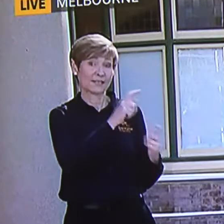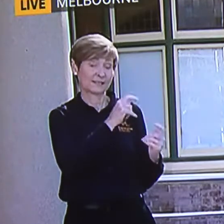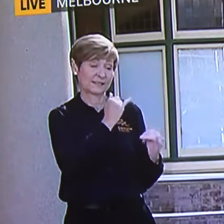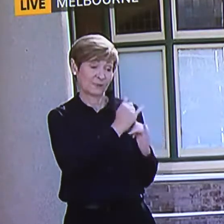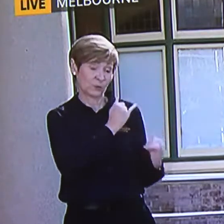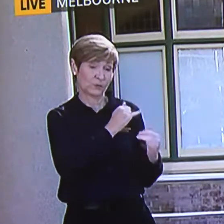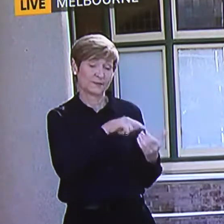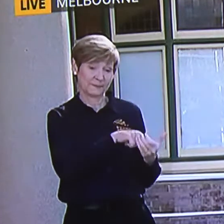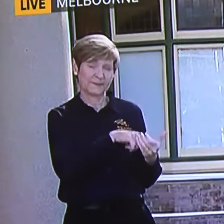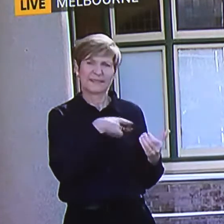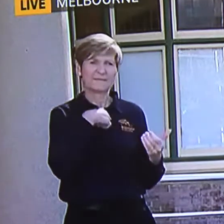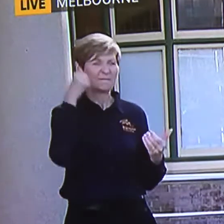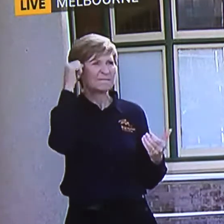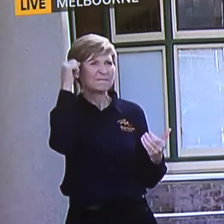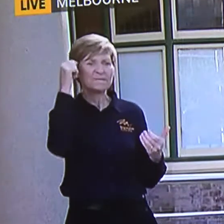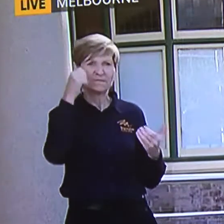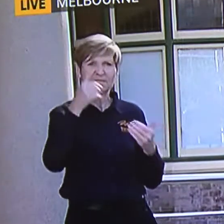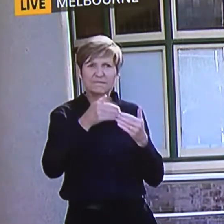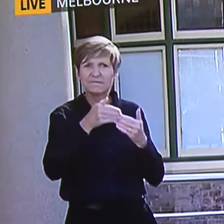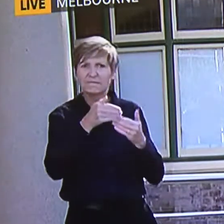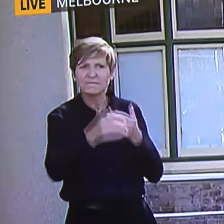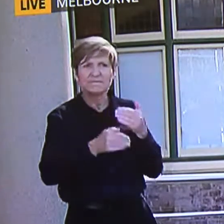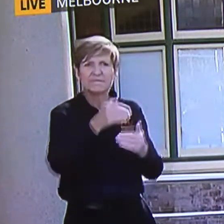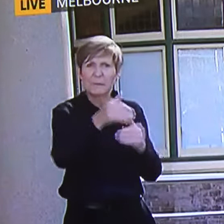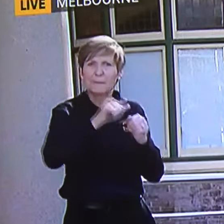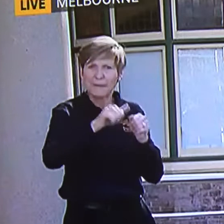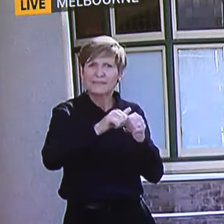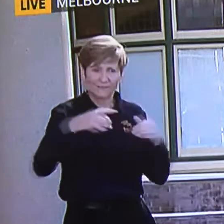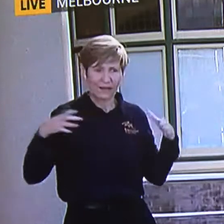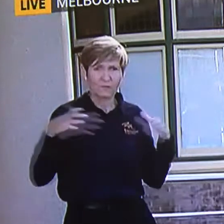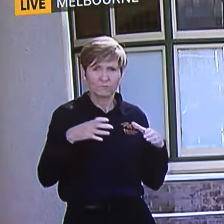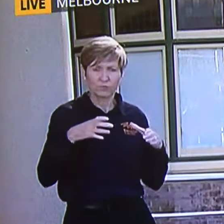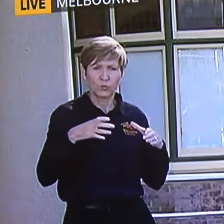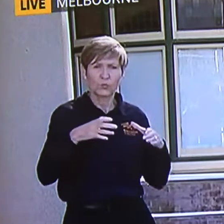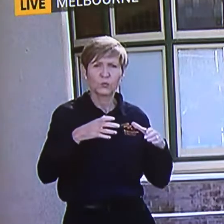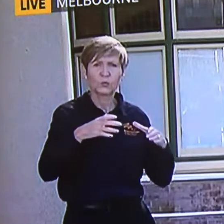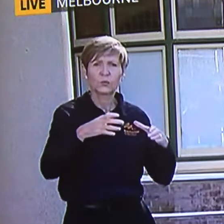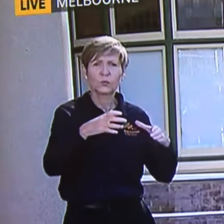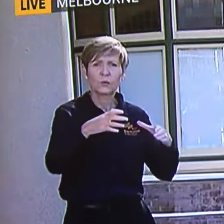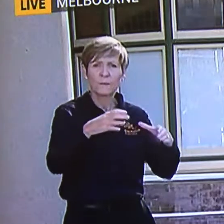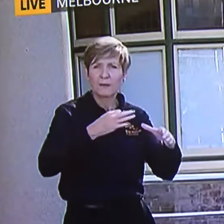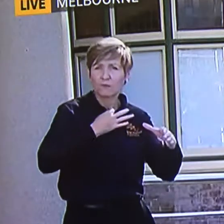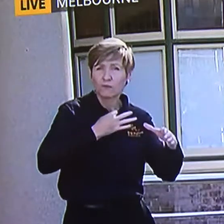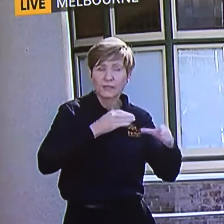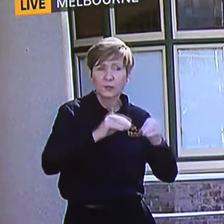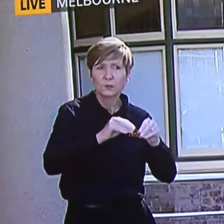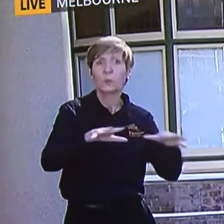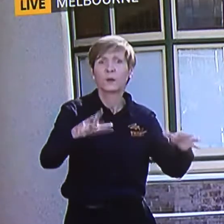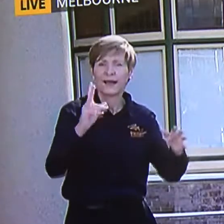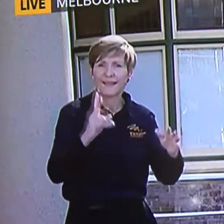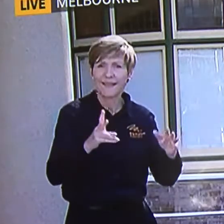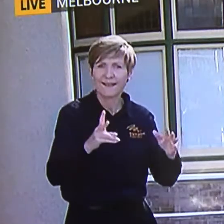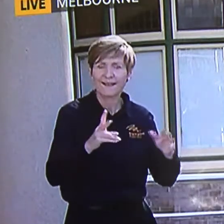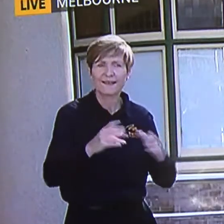now, but there's obviously concern about how we come out of it without triggering another outbreak. And there's still a lot of commentary